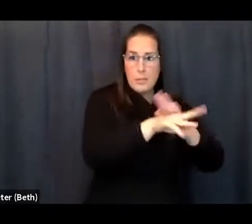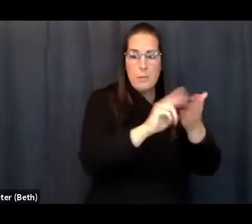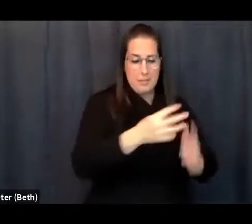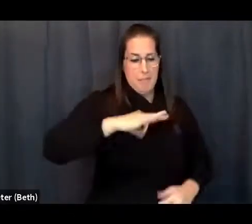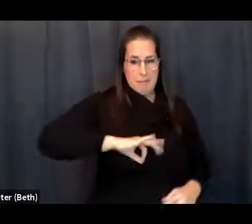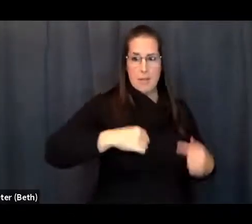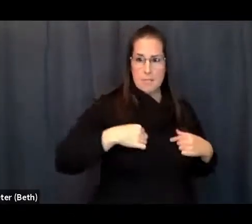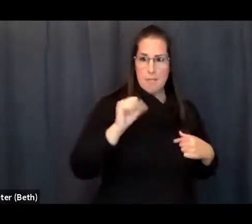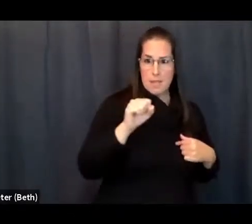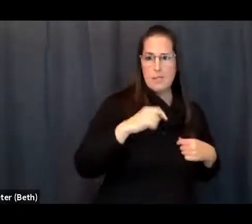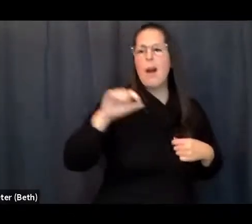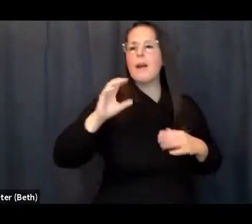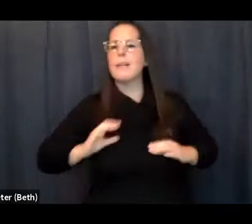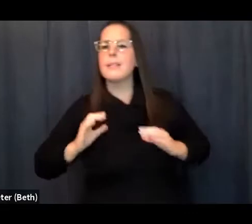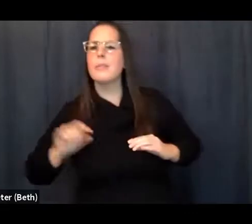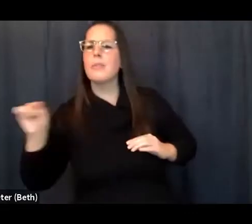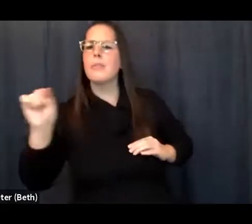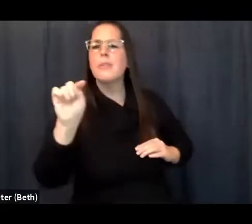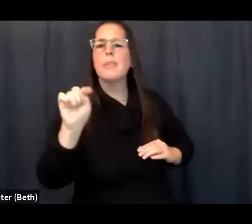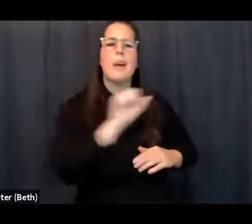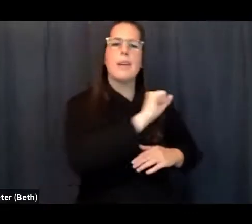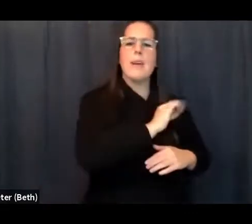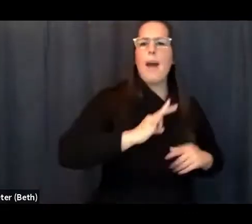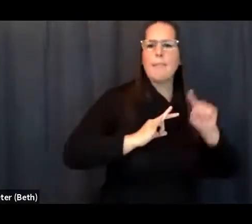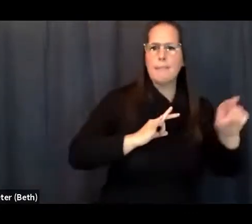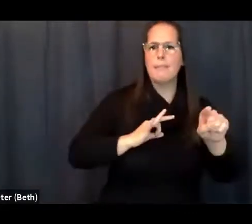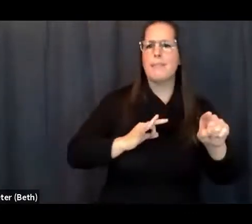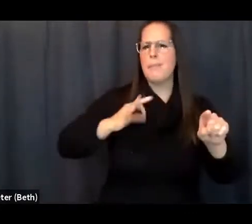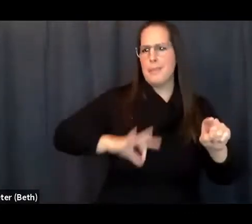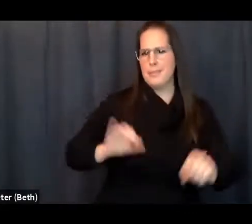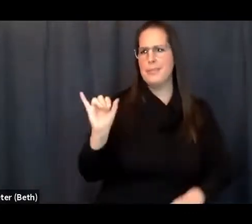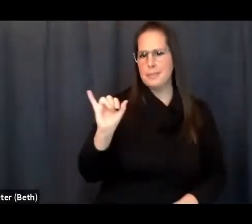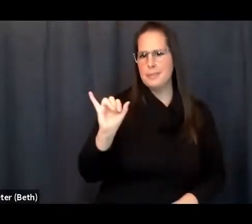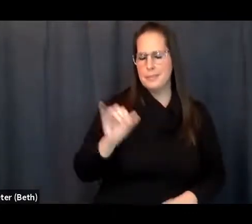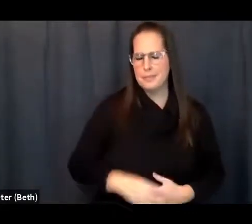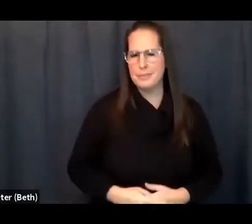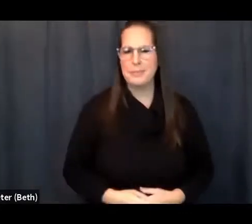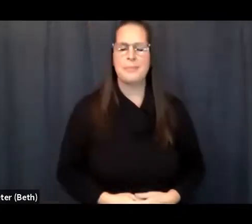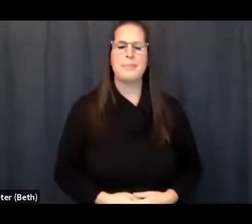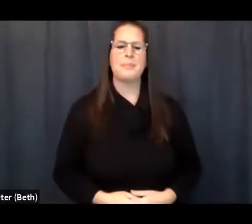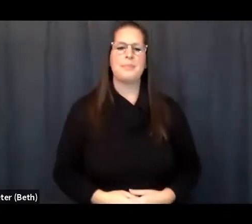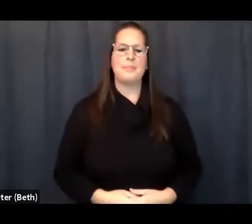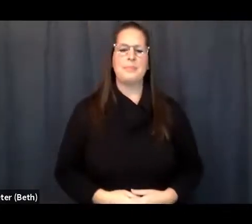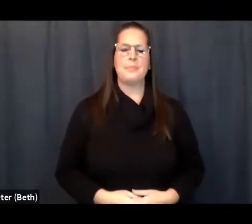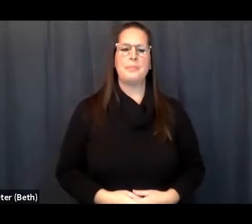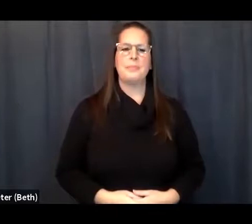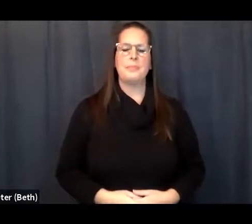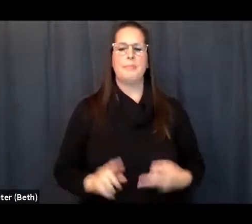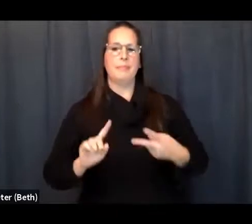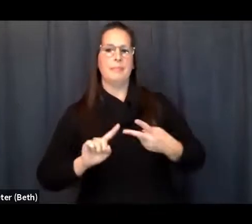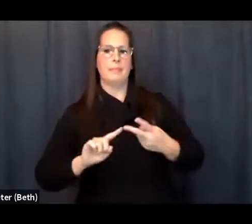you being there and working, and how they would benefit by being more inclusive. Another question would